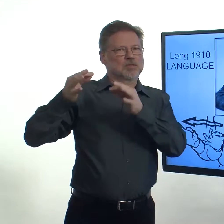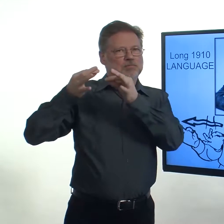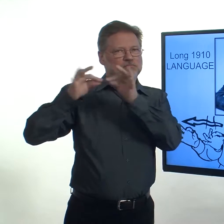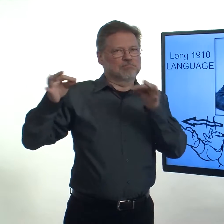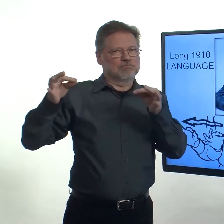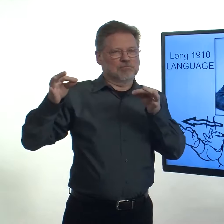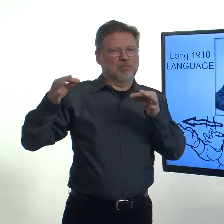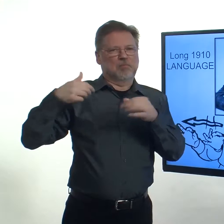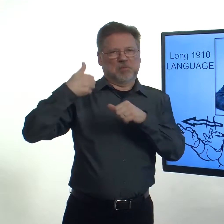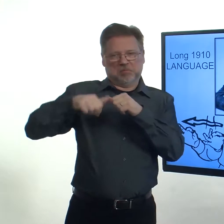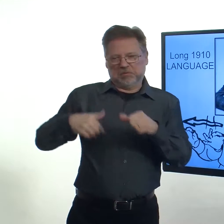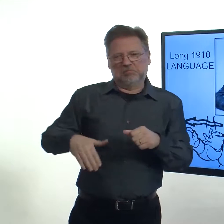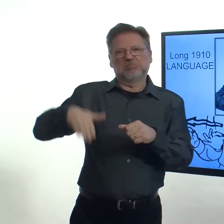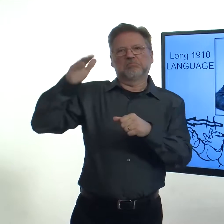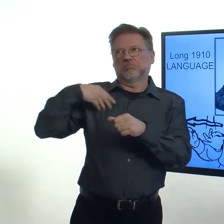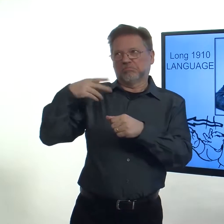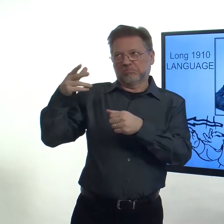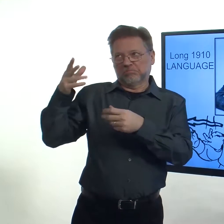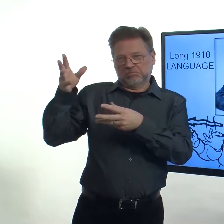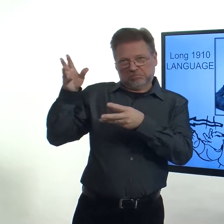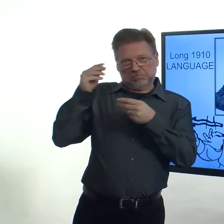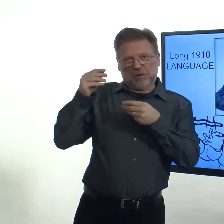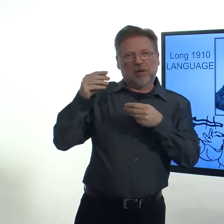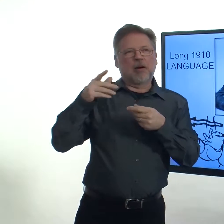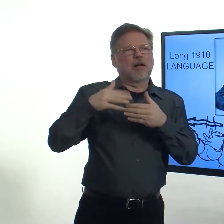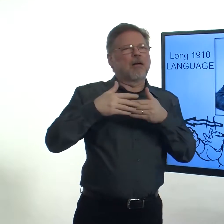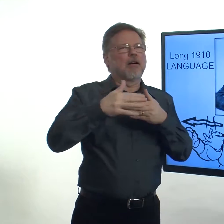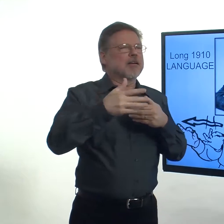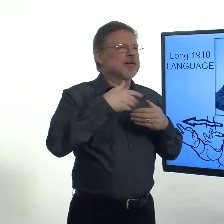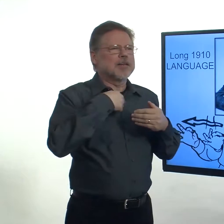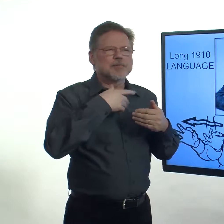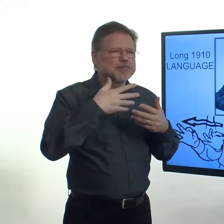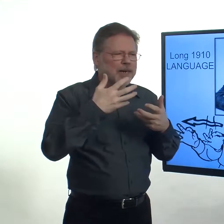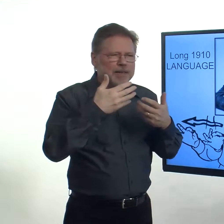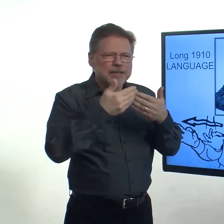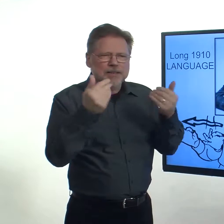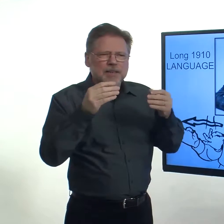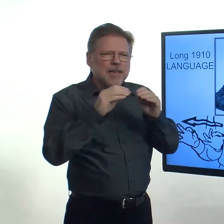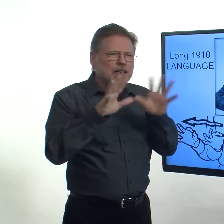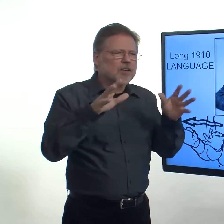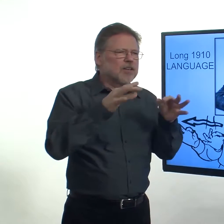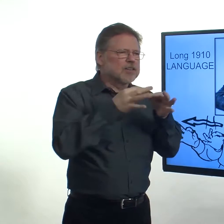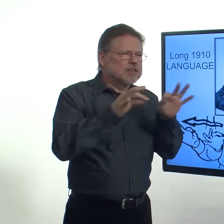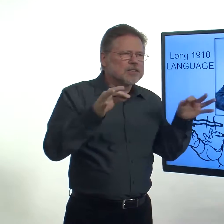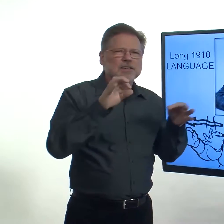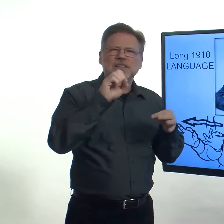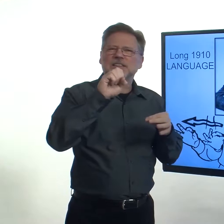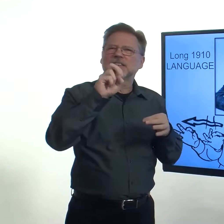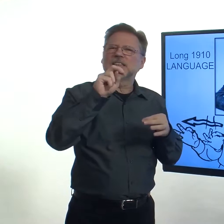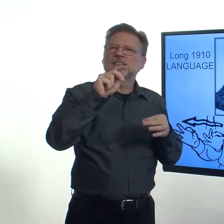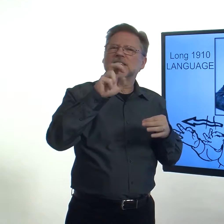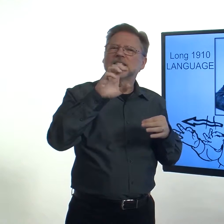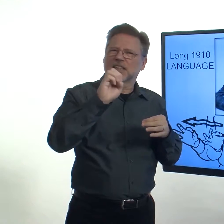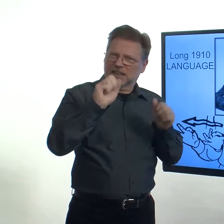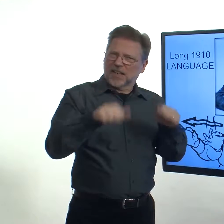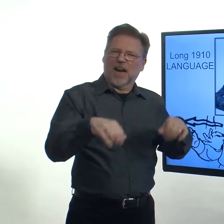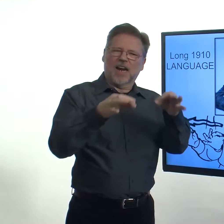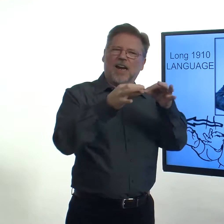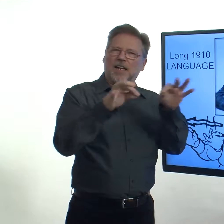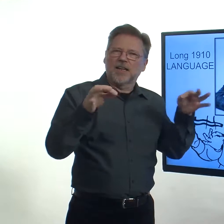as this one. I do remember seeing that form growing up, but when I got older, there had been a change to disambiguate the form, which could